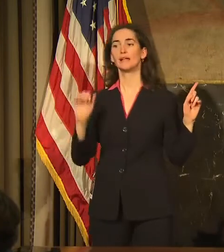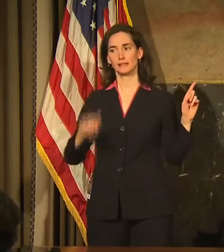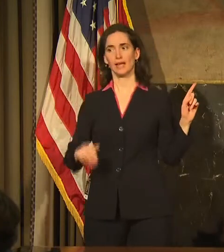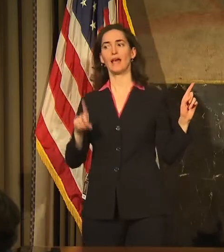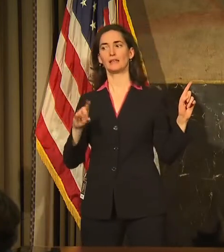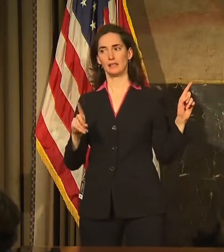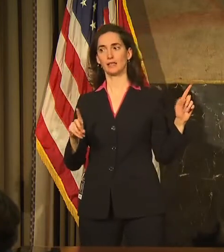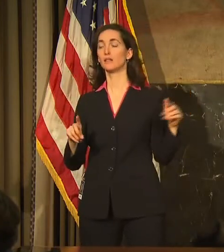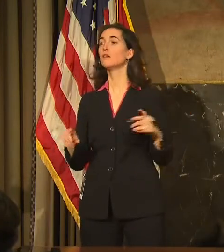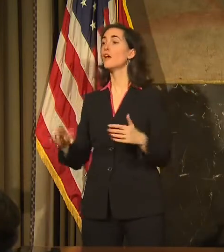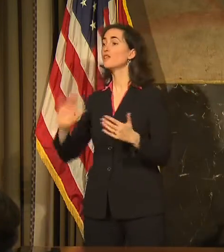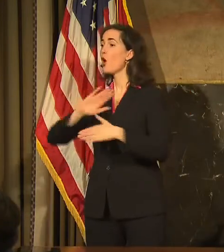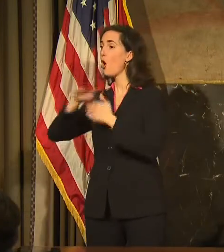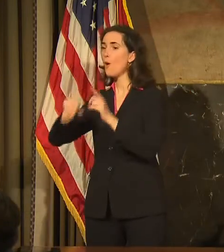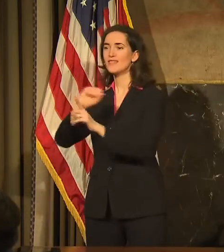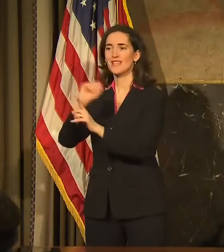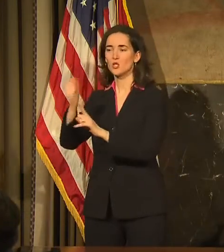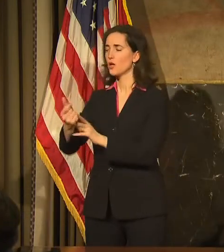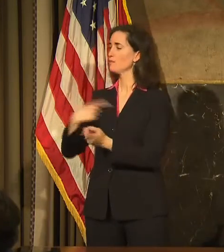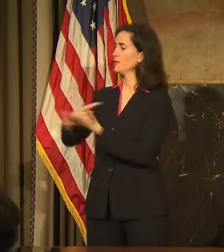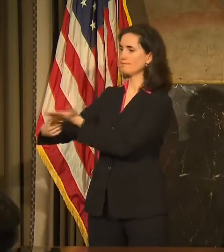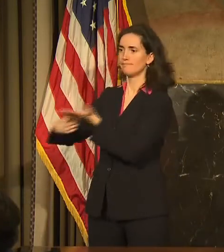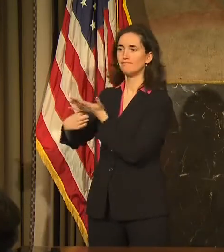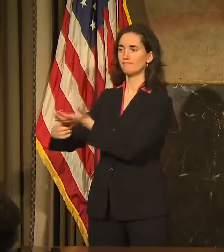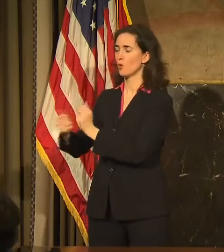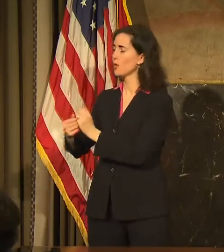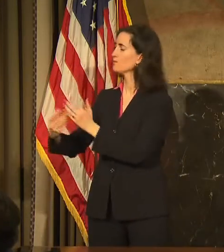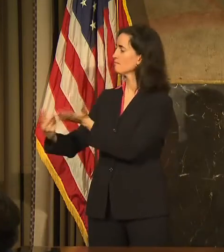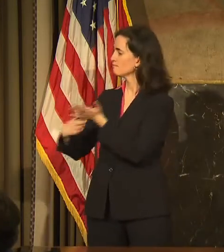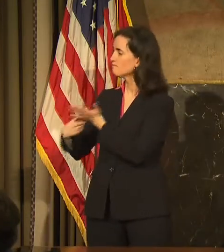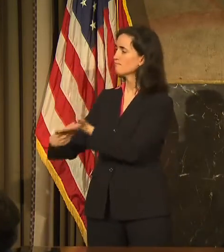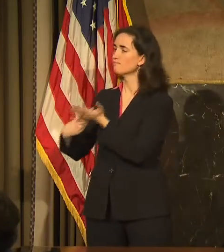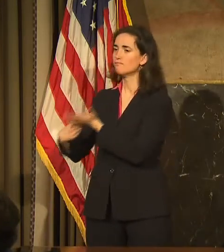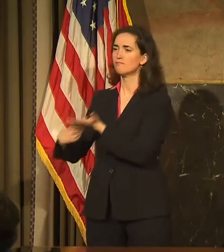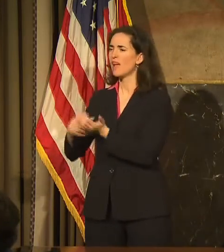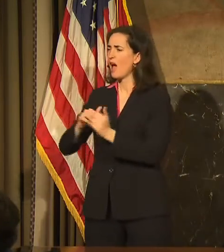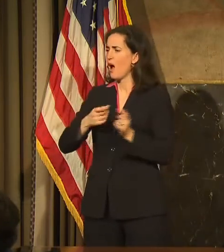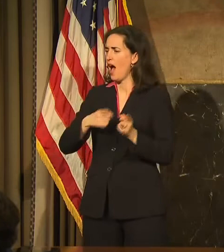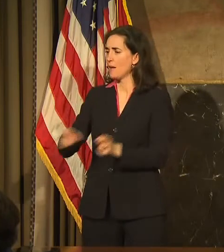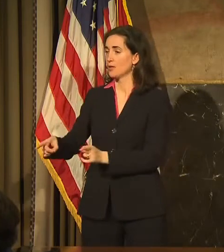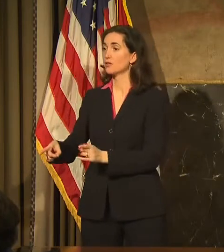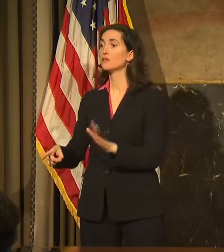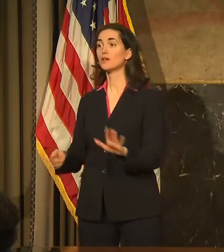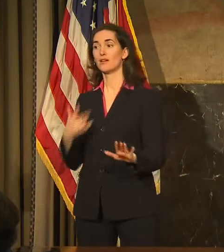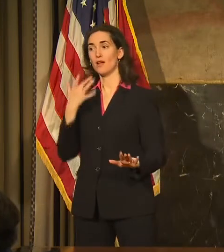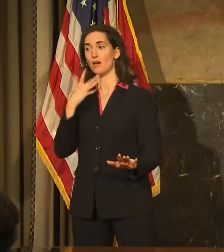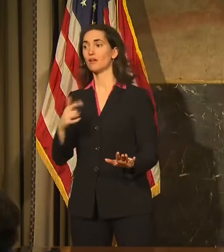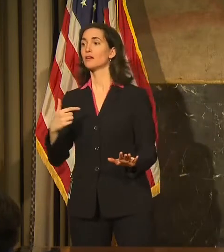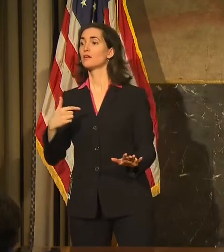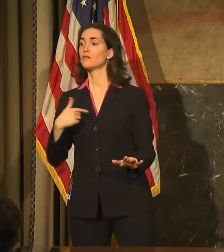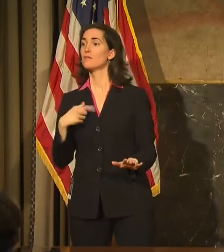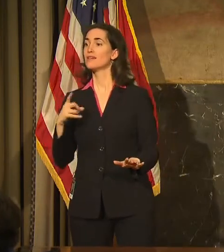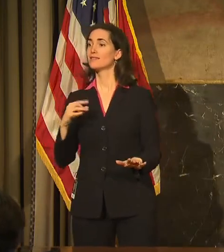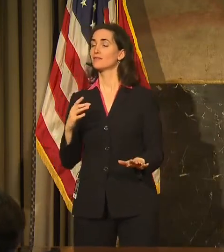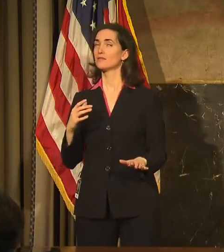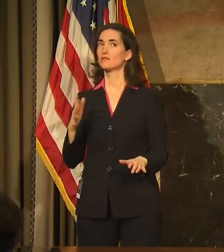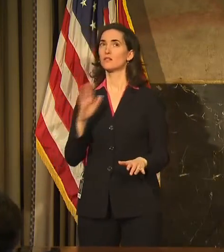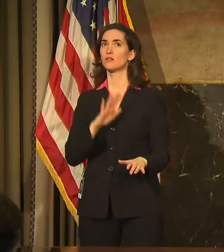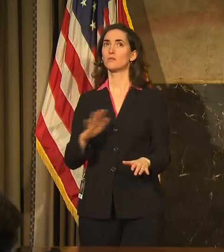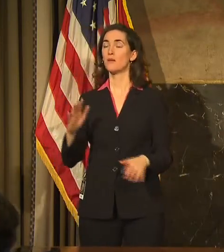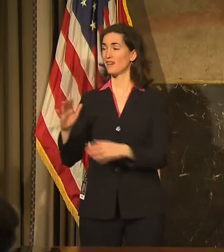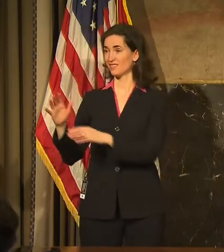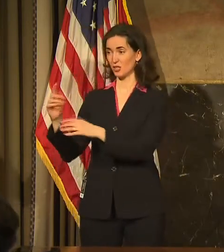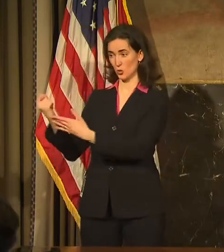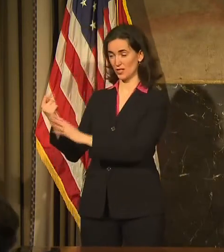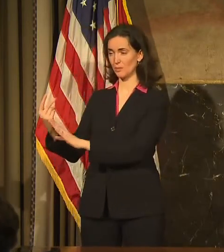entire episode and how these things happen. And of course, I had the benefit of having some discussions a couple of days